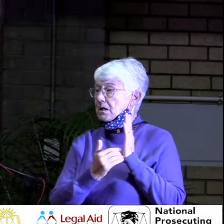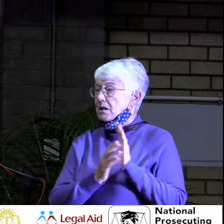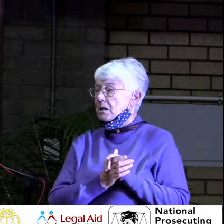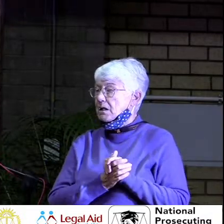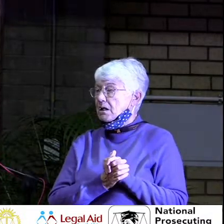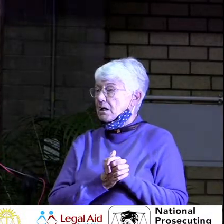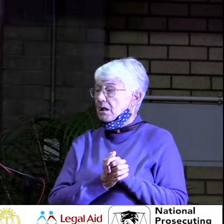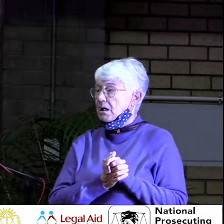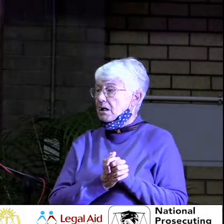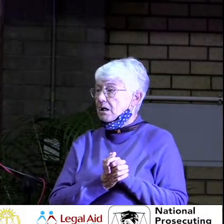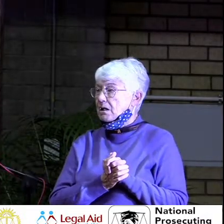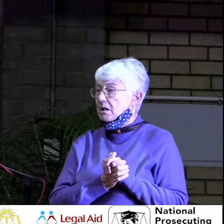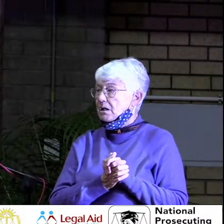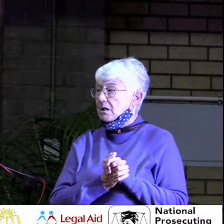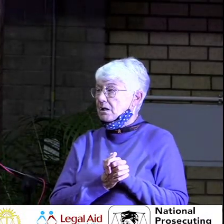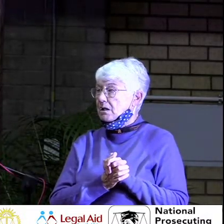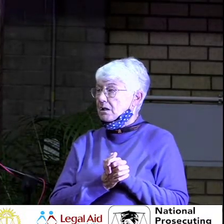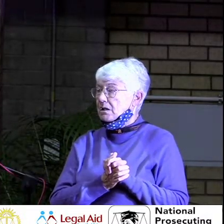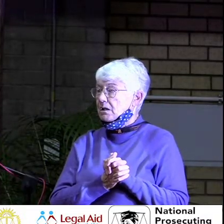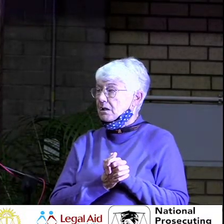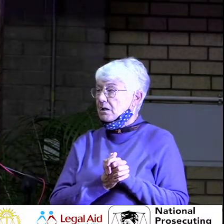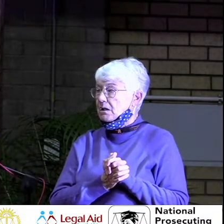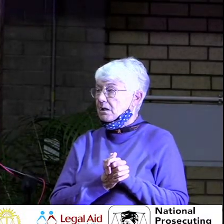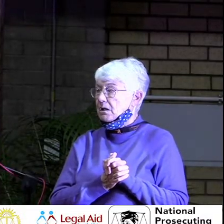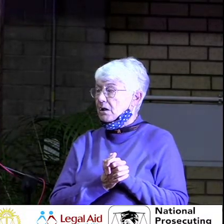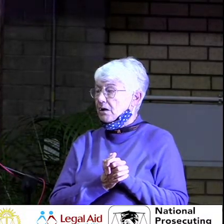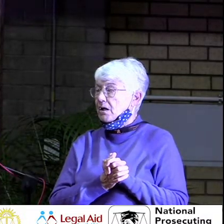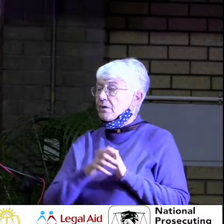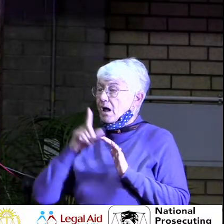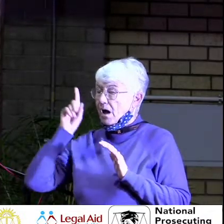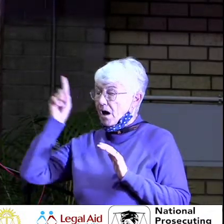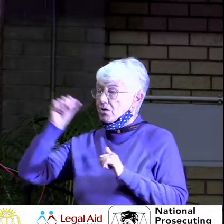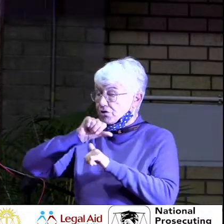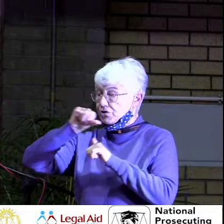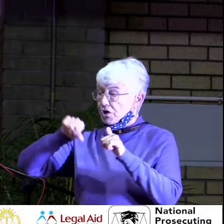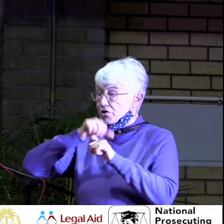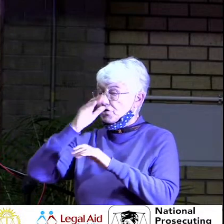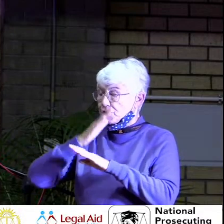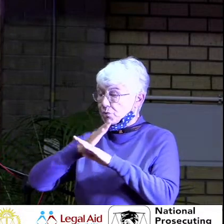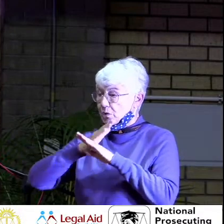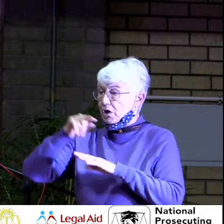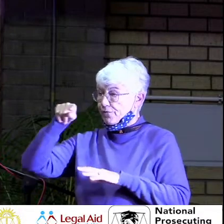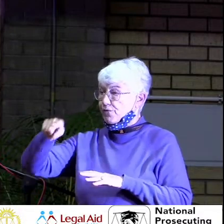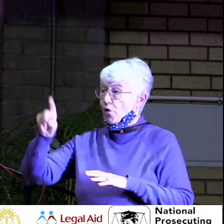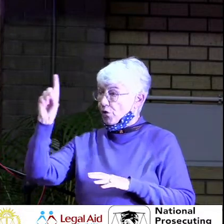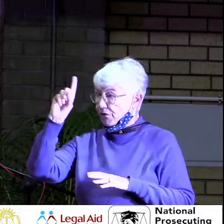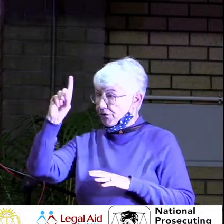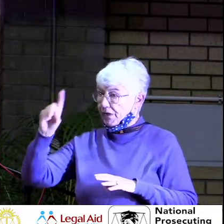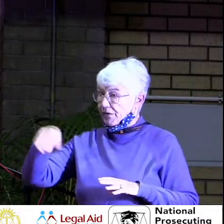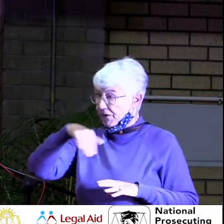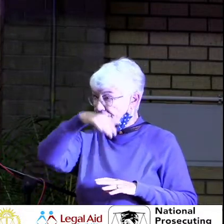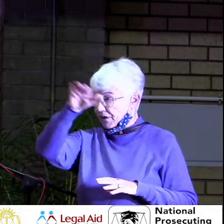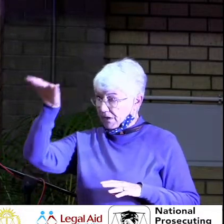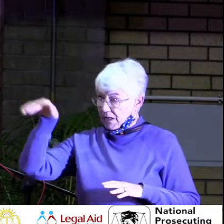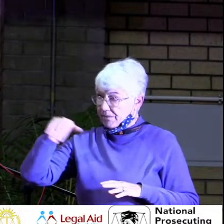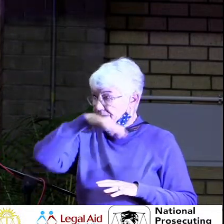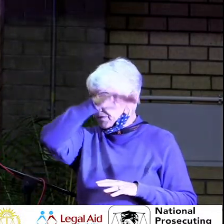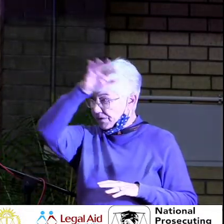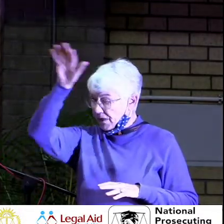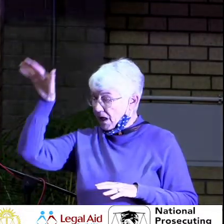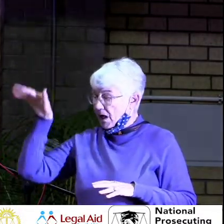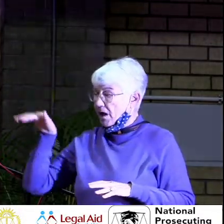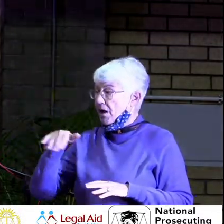at the Metro North, actually Delft local office. And then we have 36 social workers,